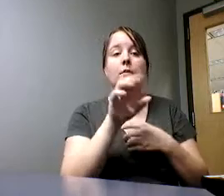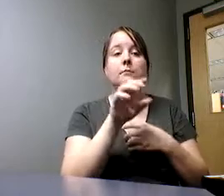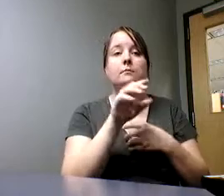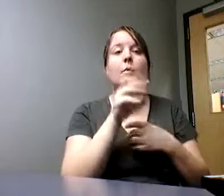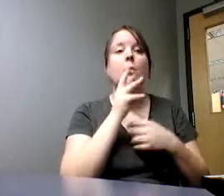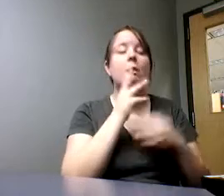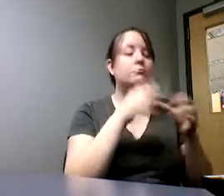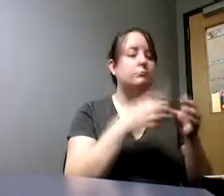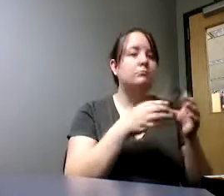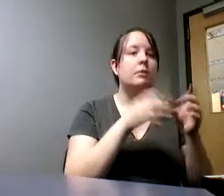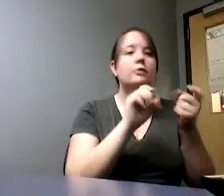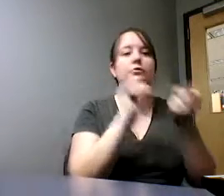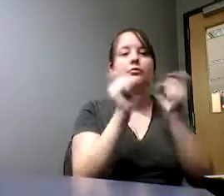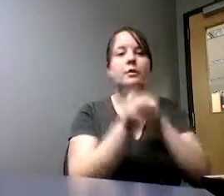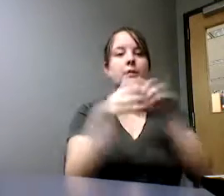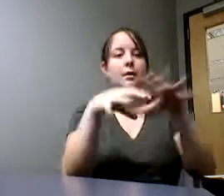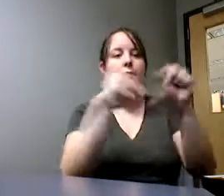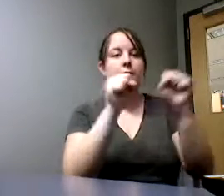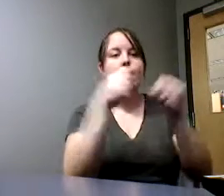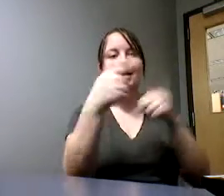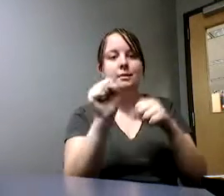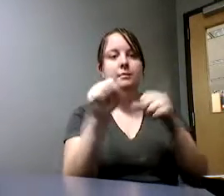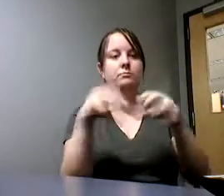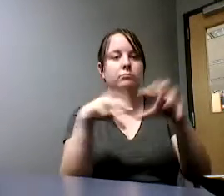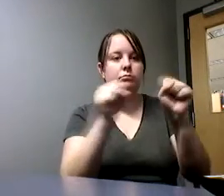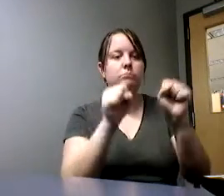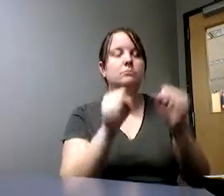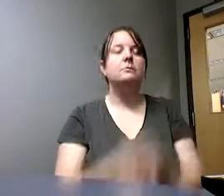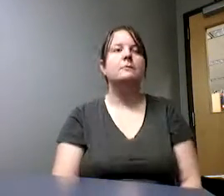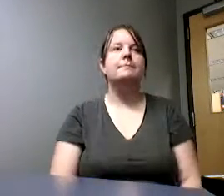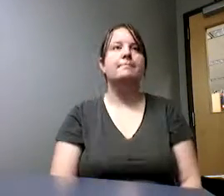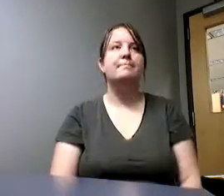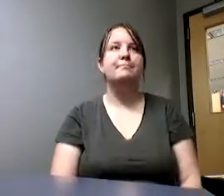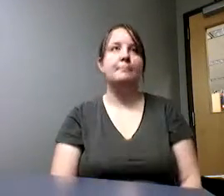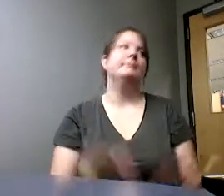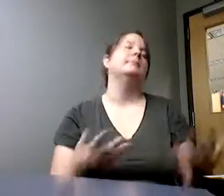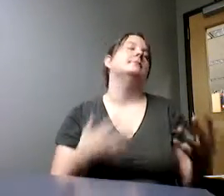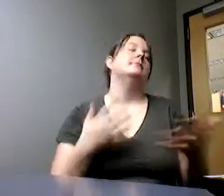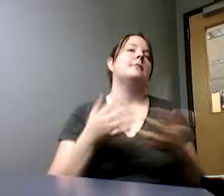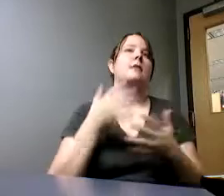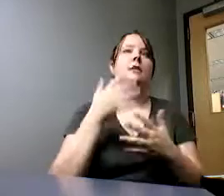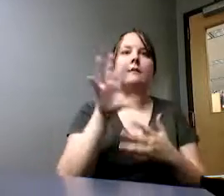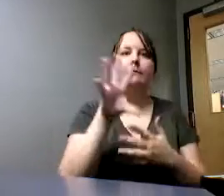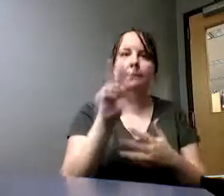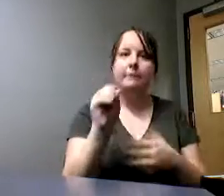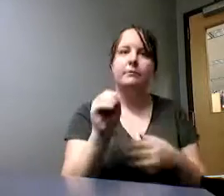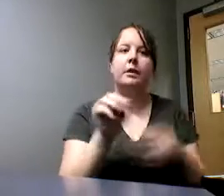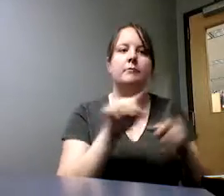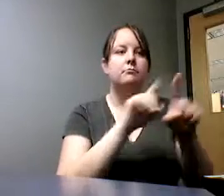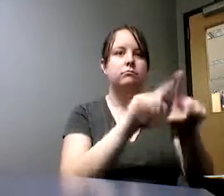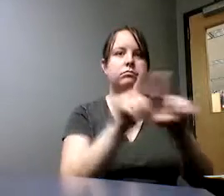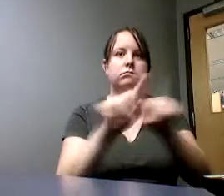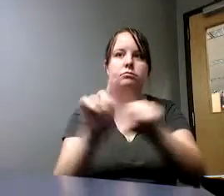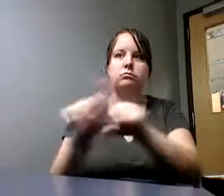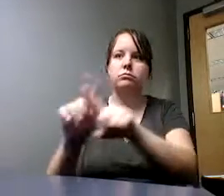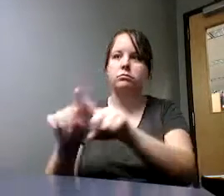phase. And there are probably 50 different variables that can influence the rate of evaporation, and we'll talk about a few